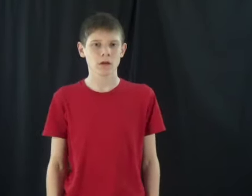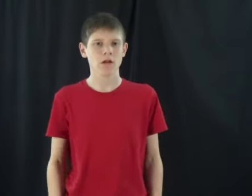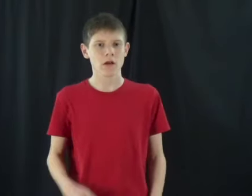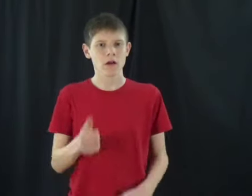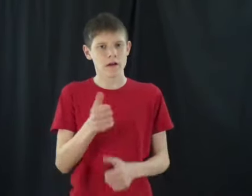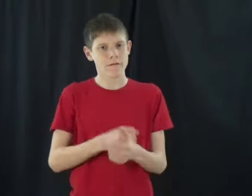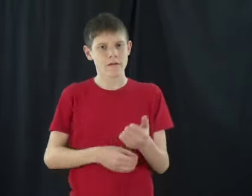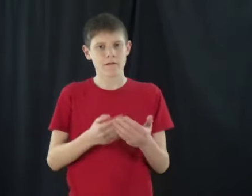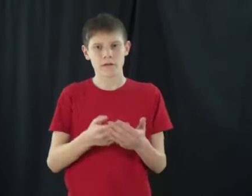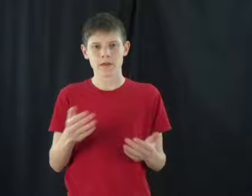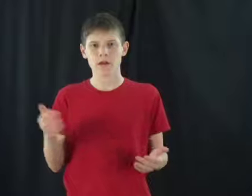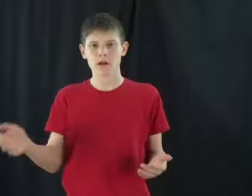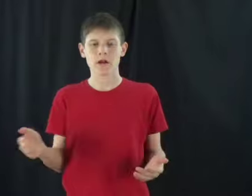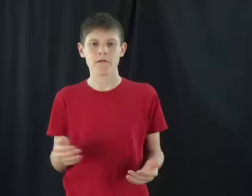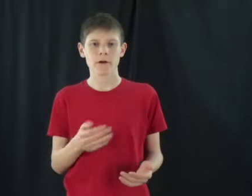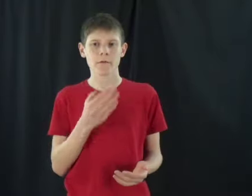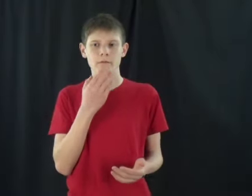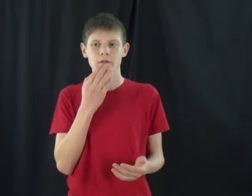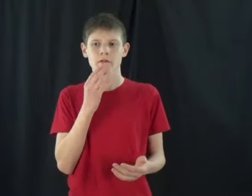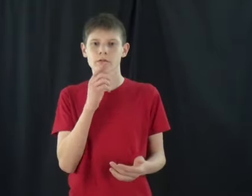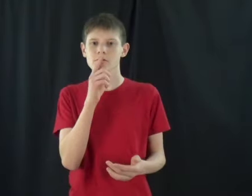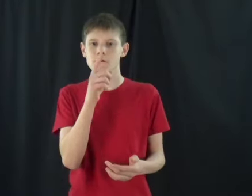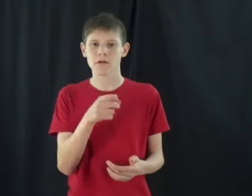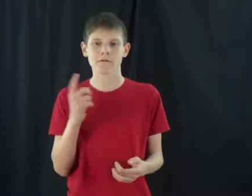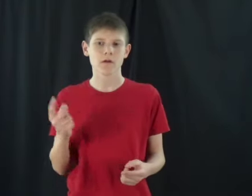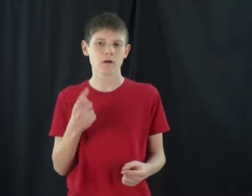If everything could ever feel this real forever